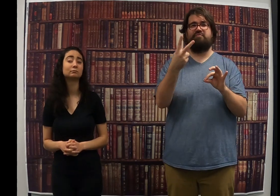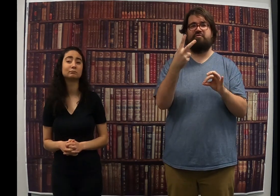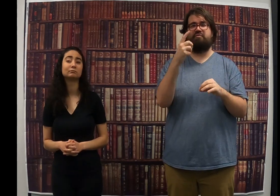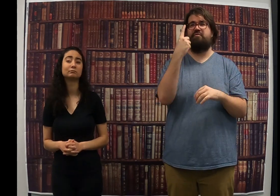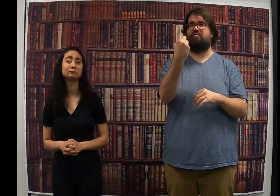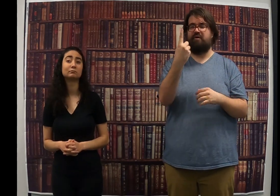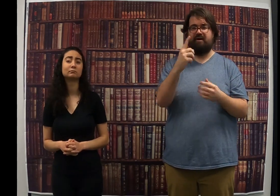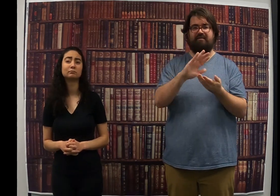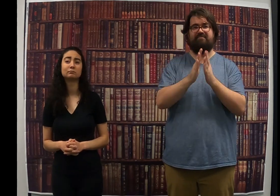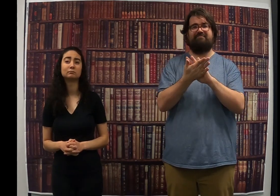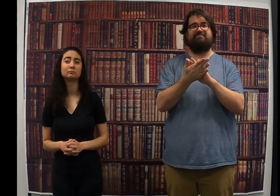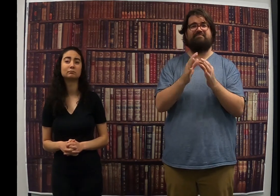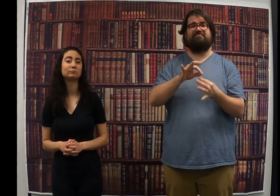in one spirit.